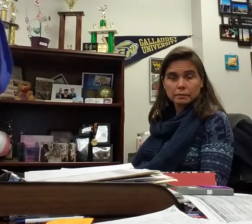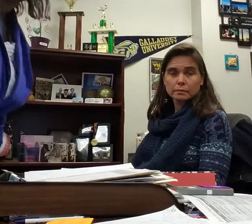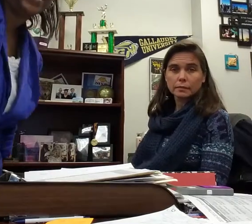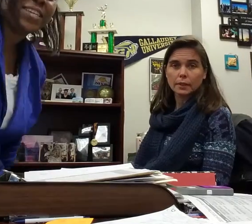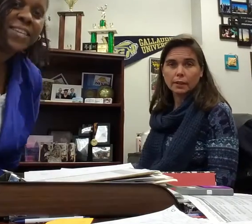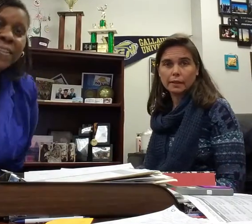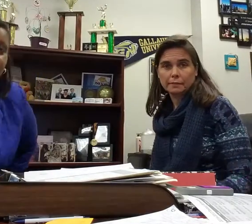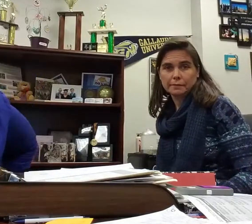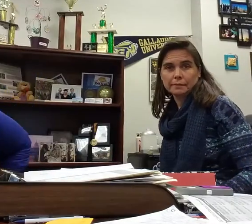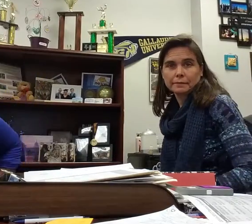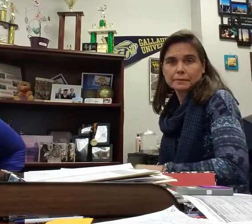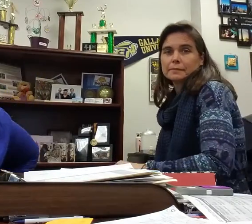Okay.